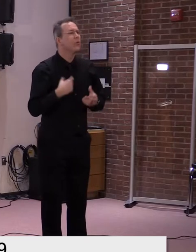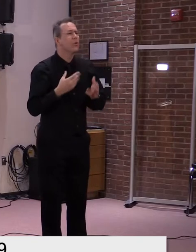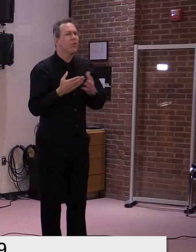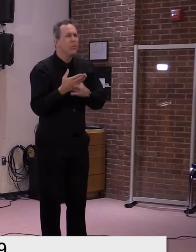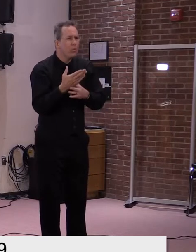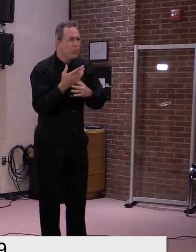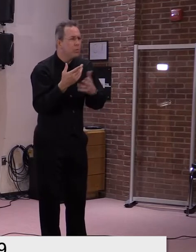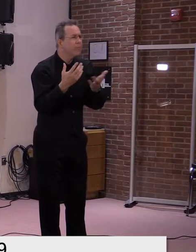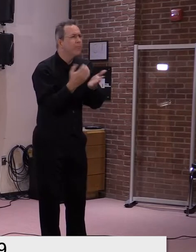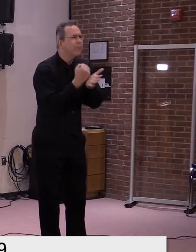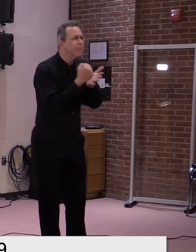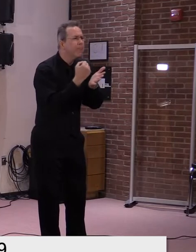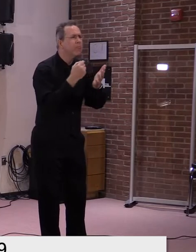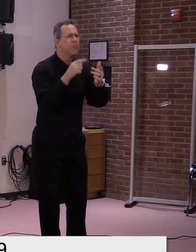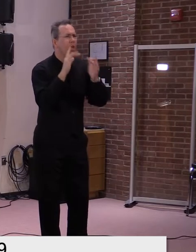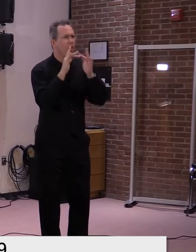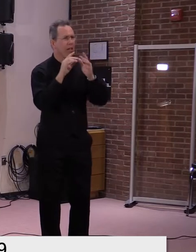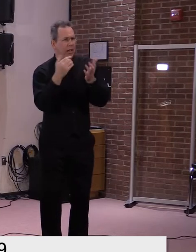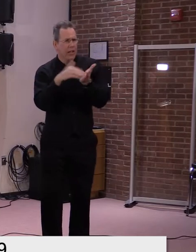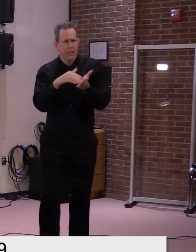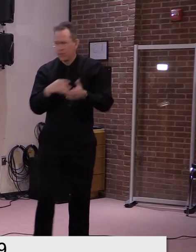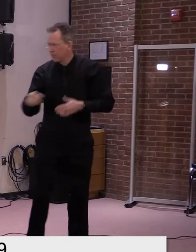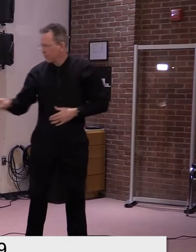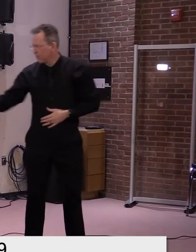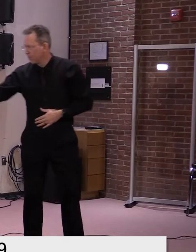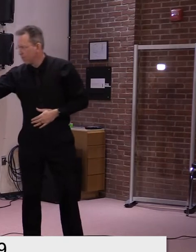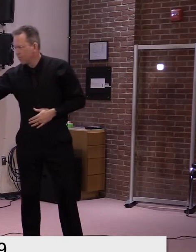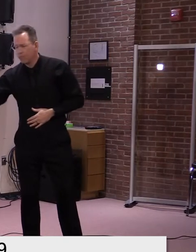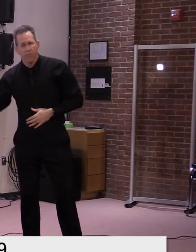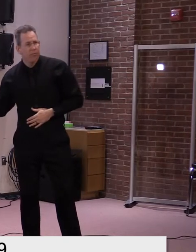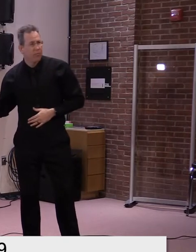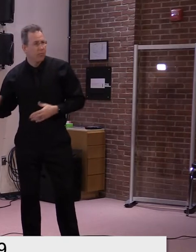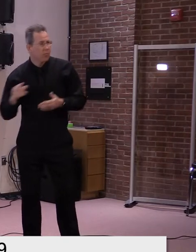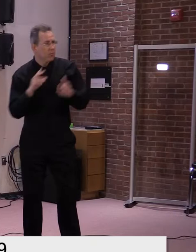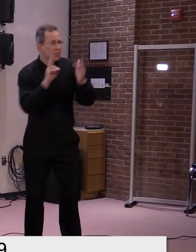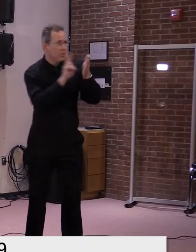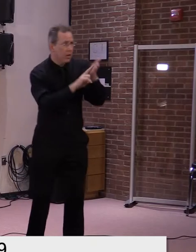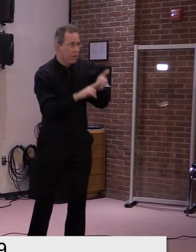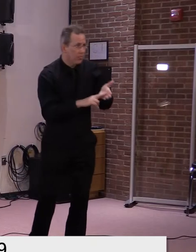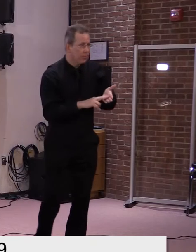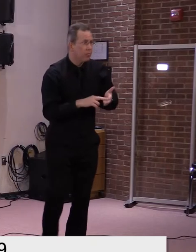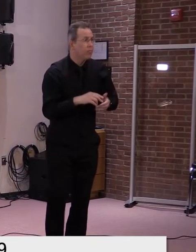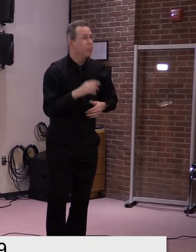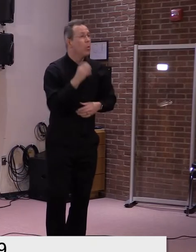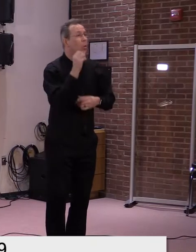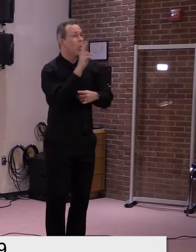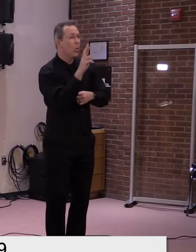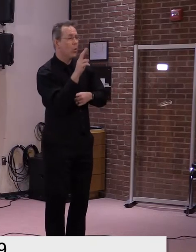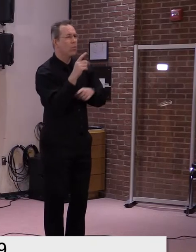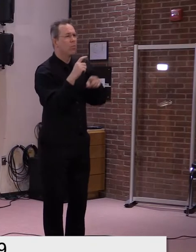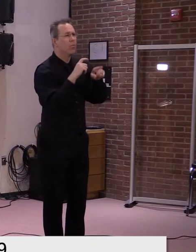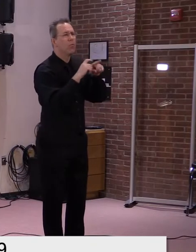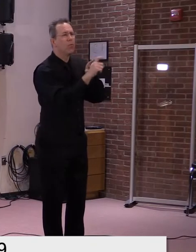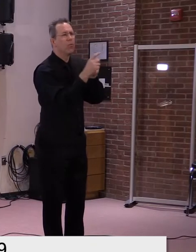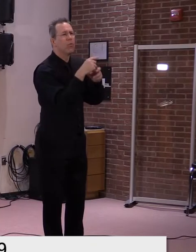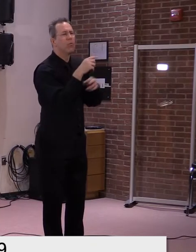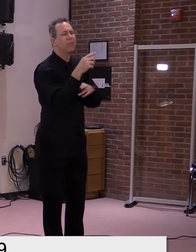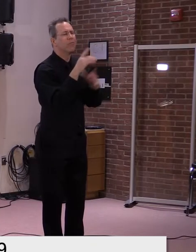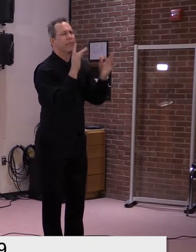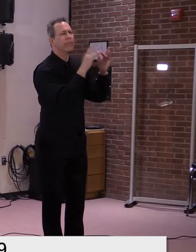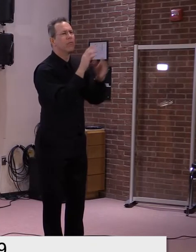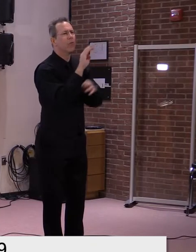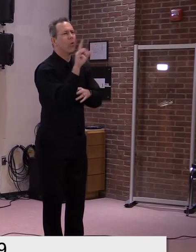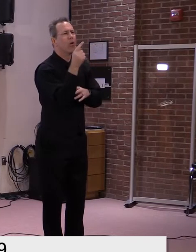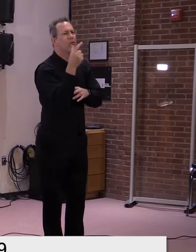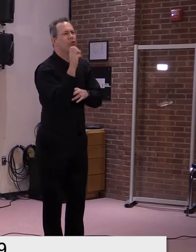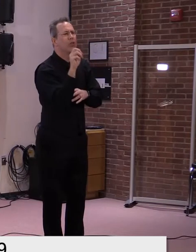educator's vaccination clinic has been scheduled, or they can make an appointment at Walgreens, CVS, or Kinney's